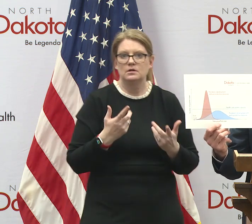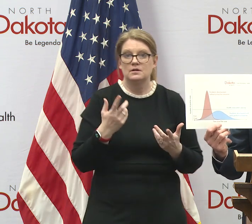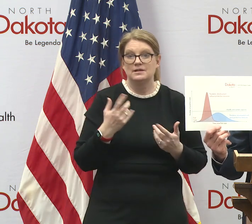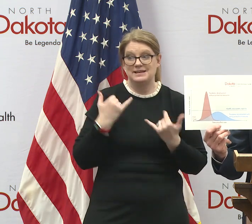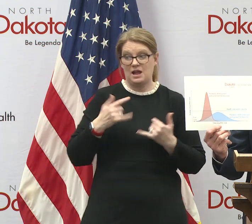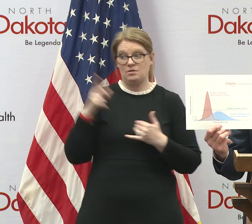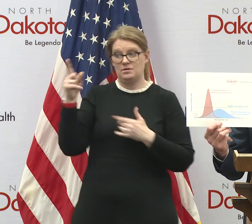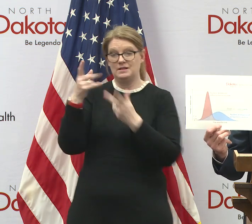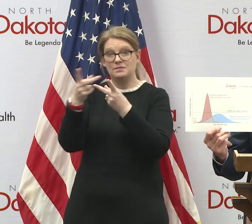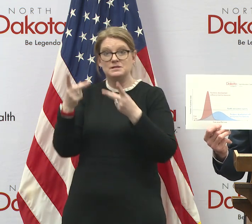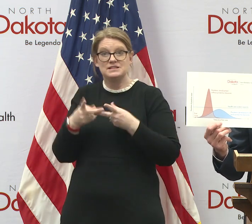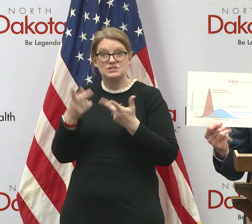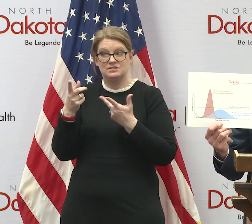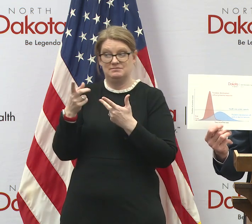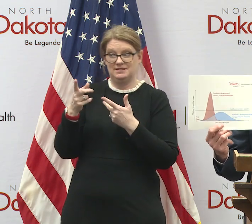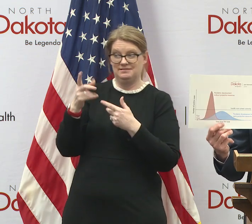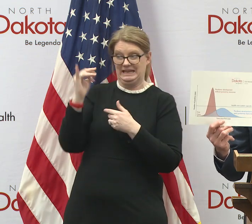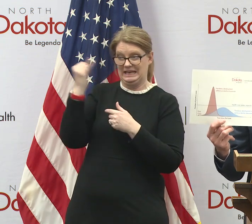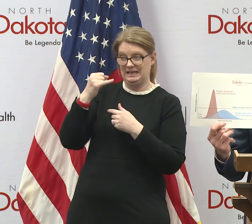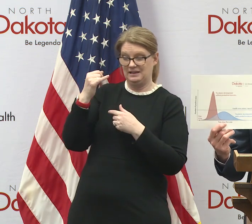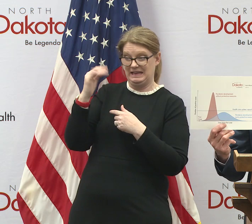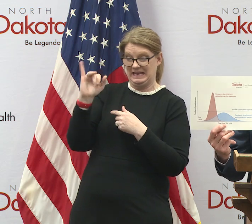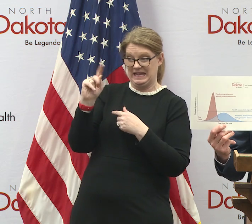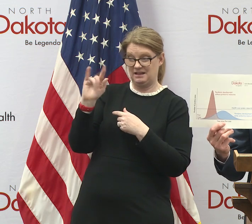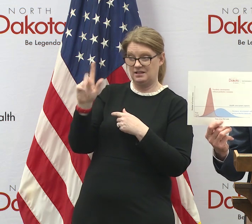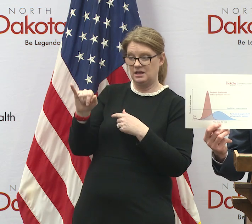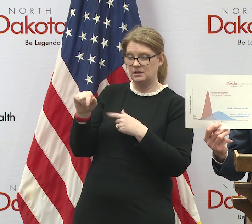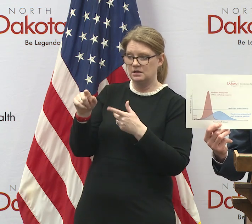which is they had to decide which patients got a ventilator and which